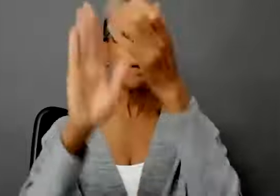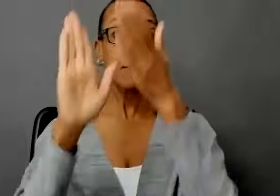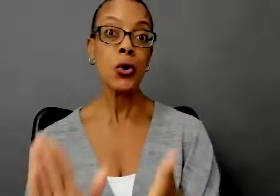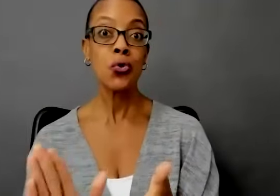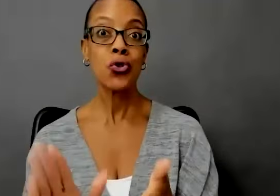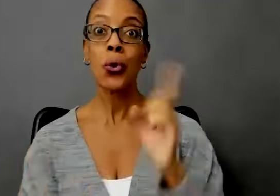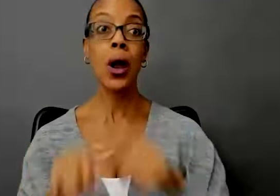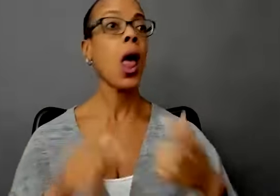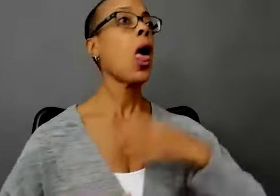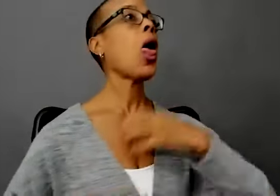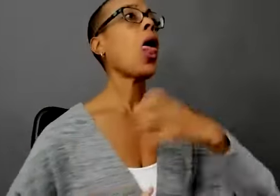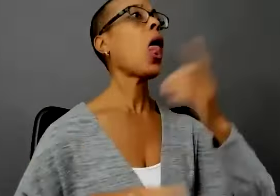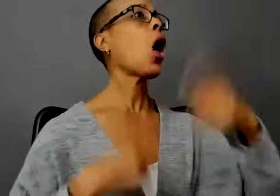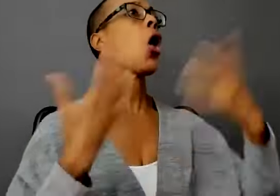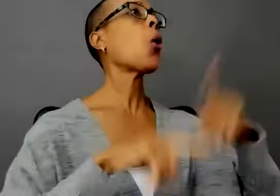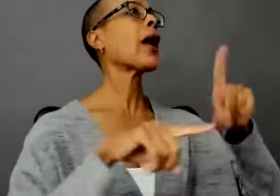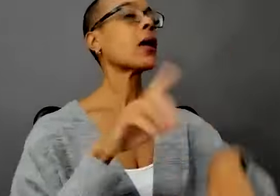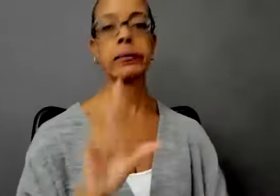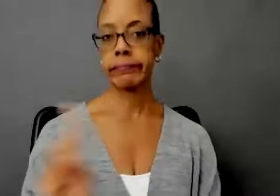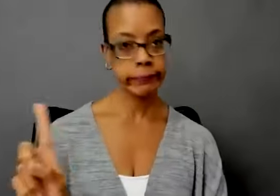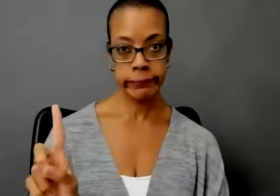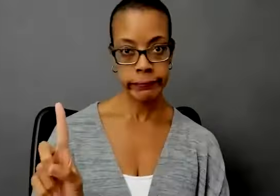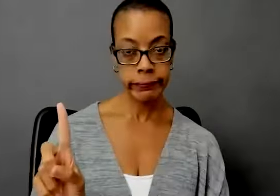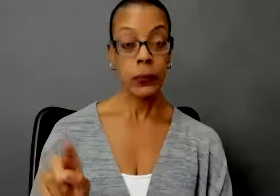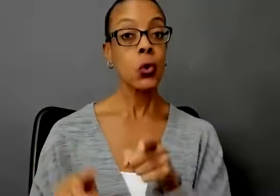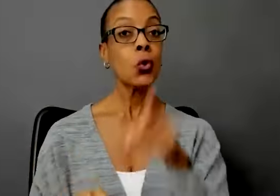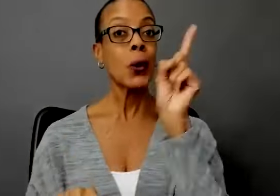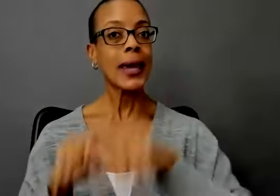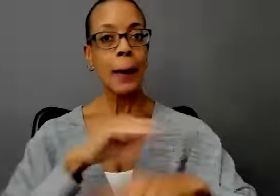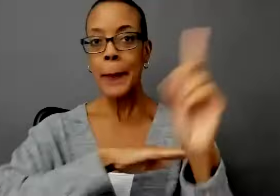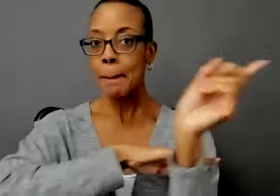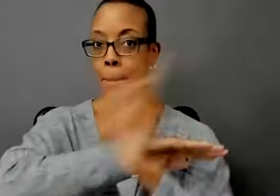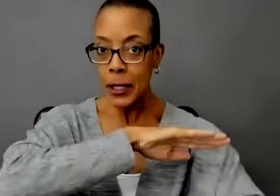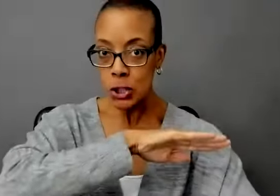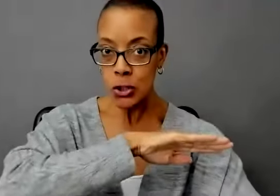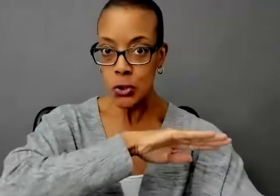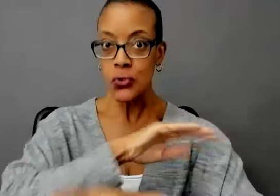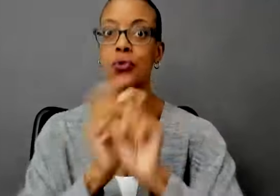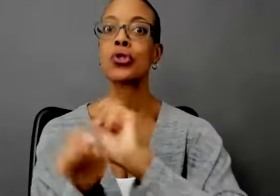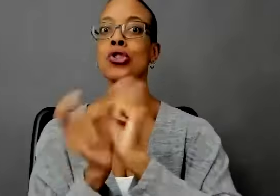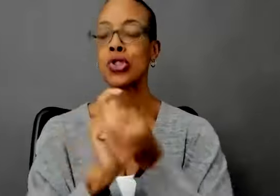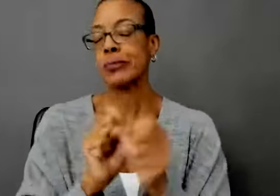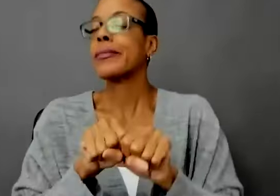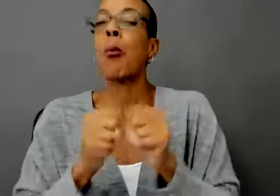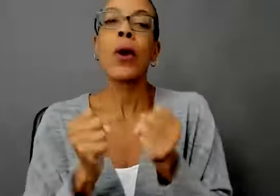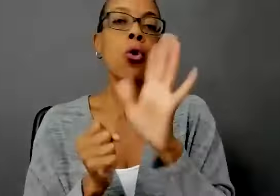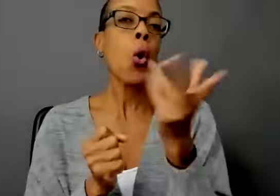forever. You cannot be prosecuted for breaching your own publication ban, but it's important to know that there are